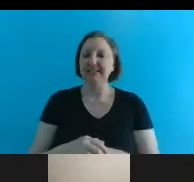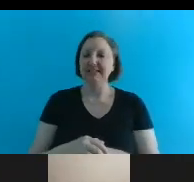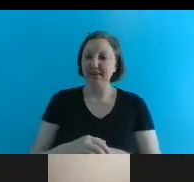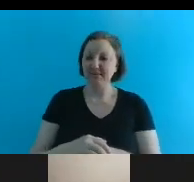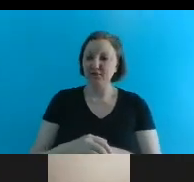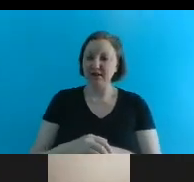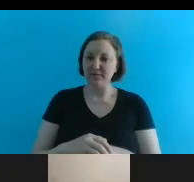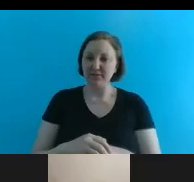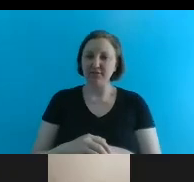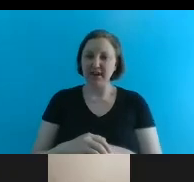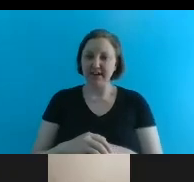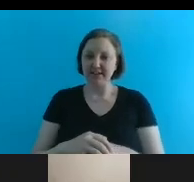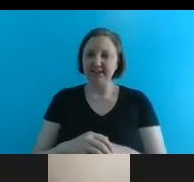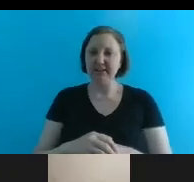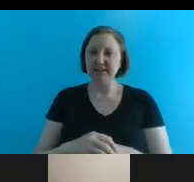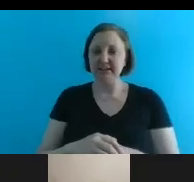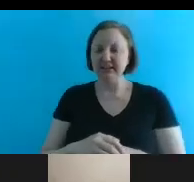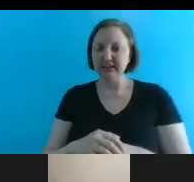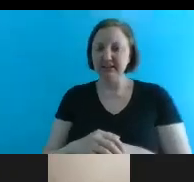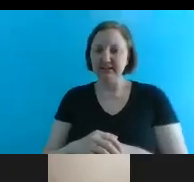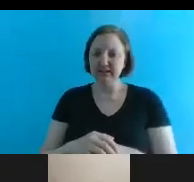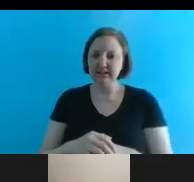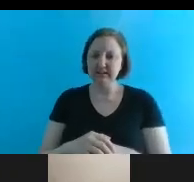Oh, and I see we have a grandmother. Great.